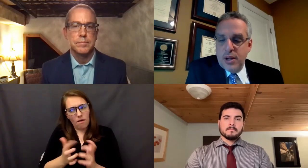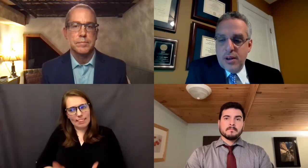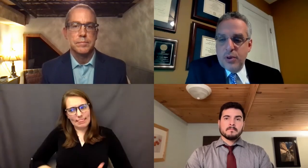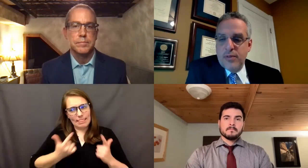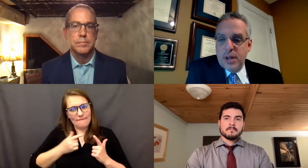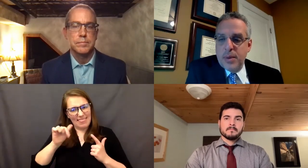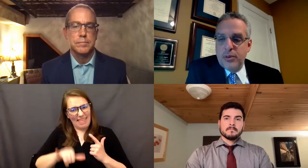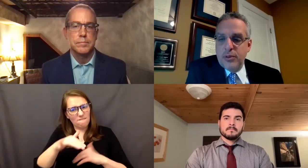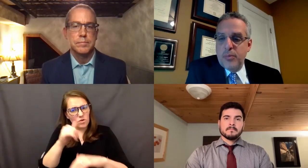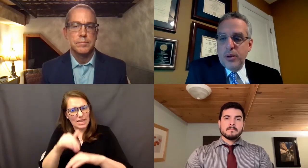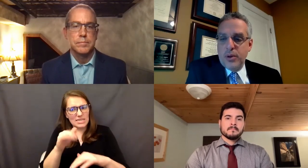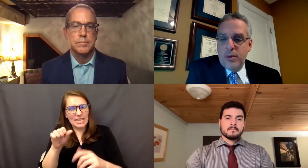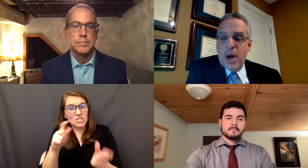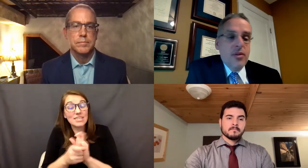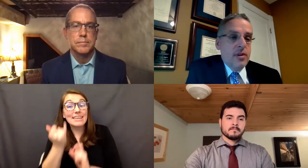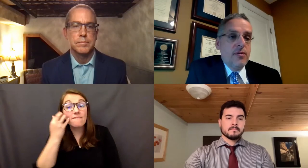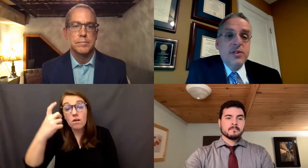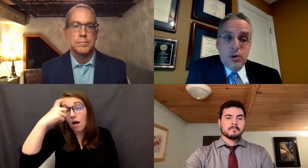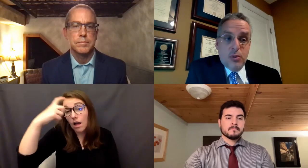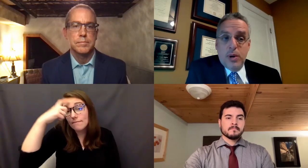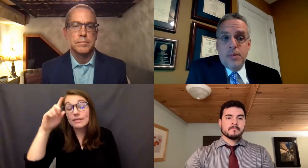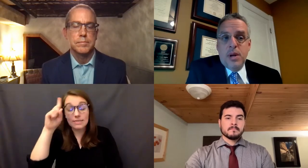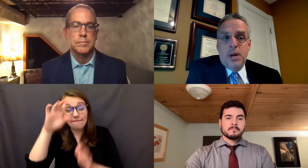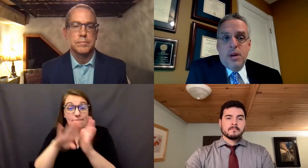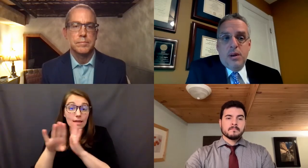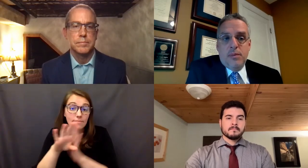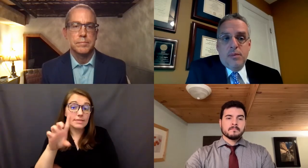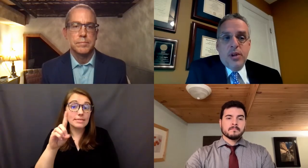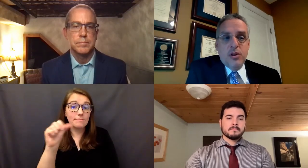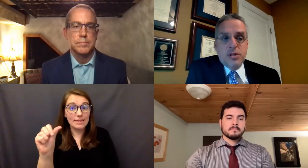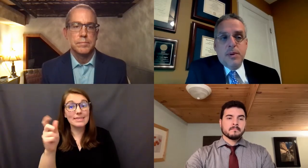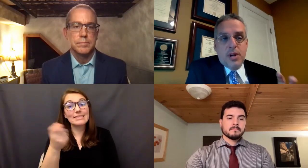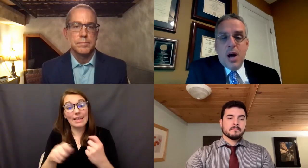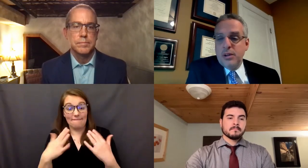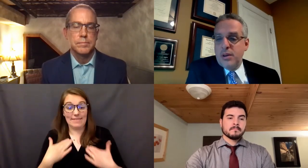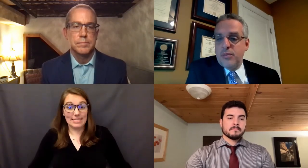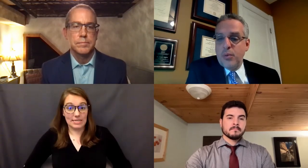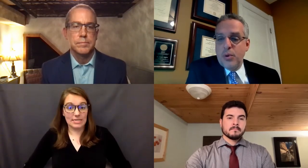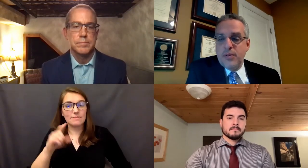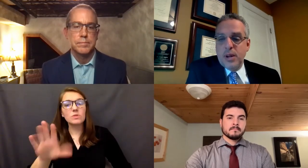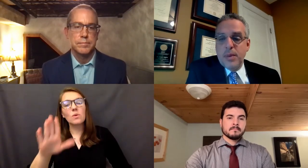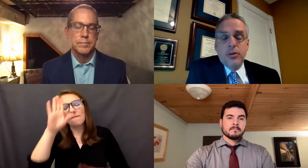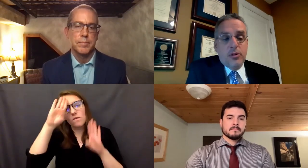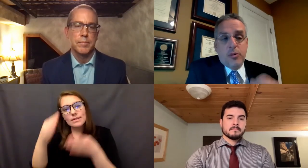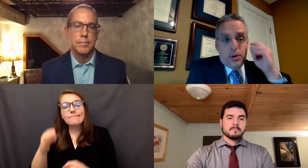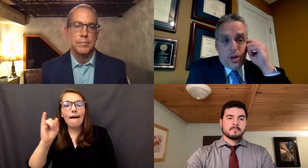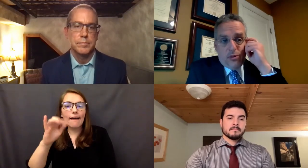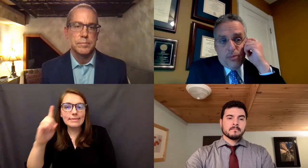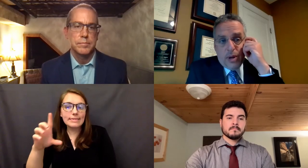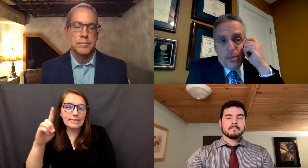with a cognitive or developmental disability rather than a physical one? So thinking just about the cognitive or